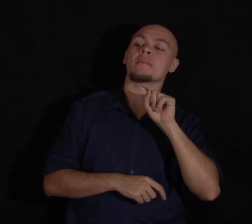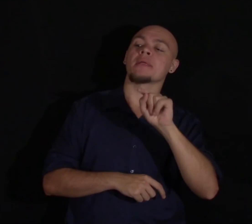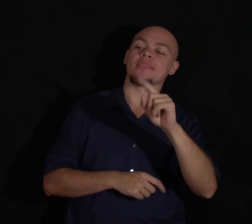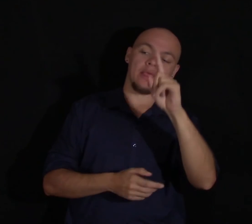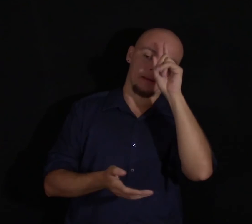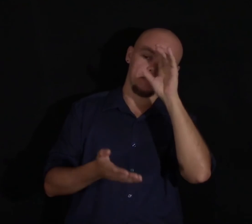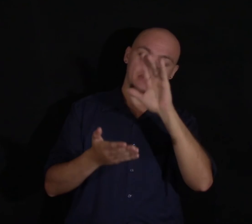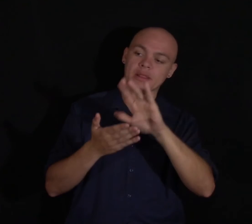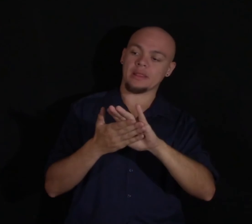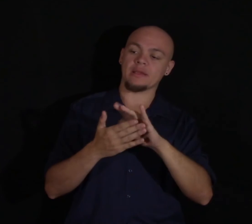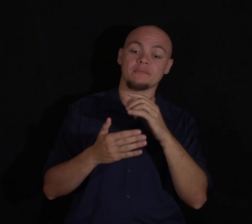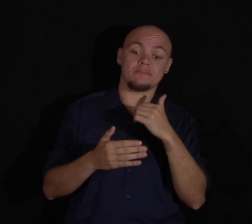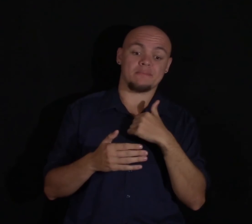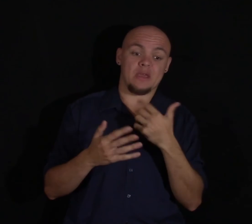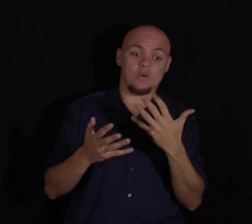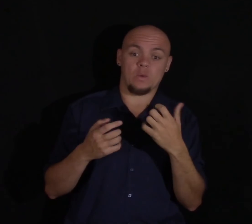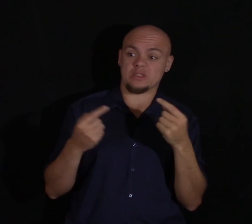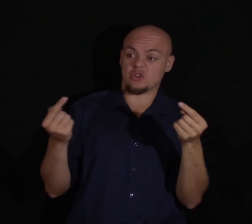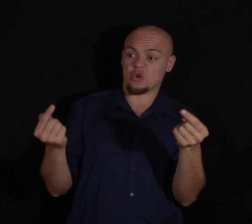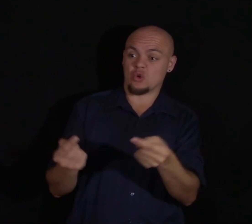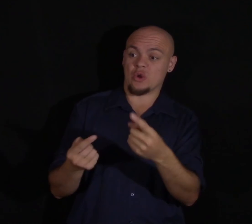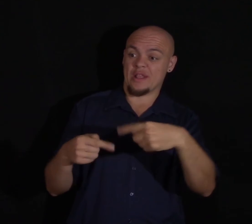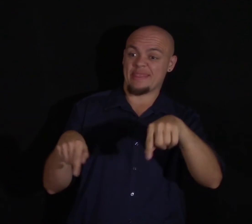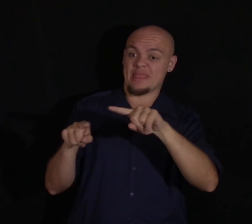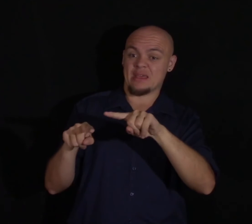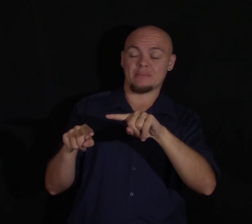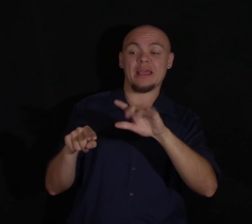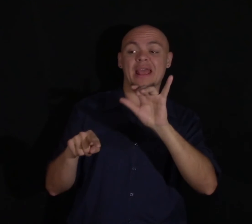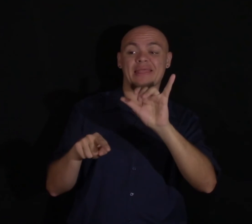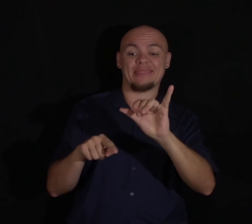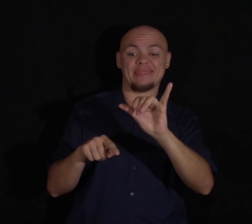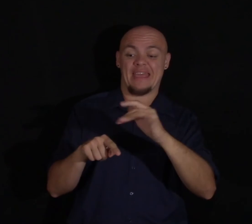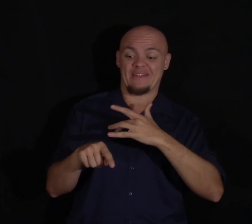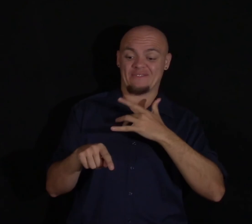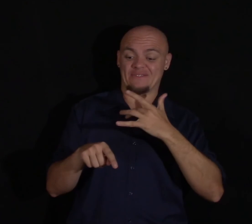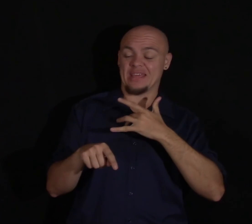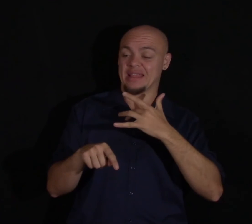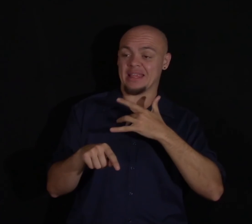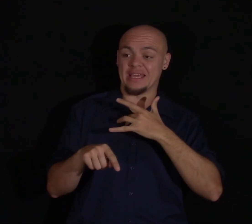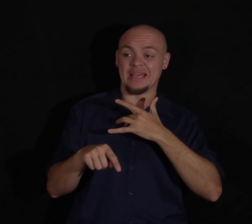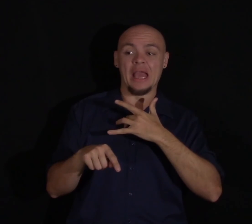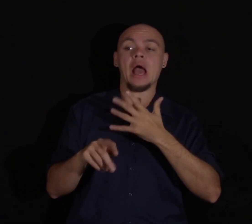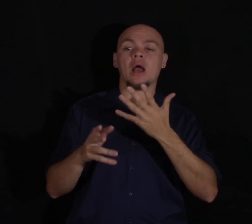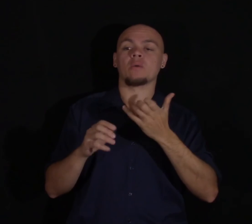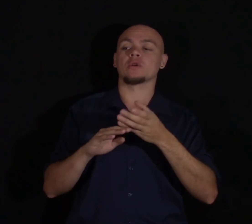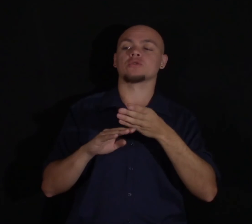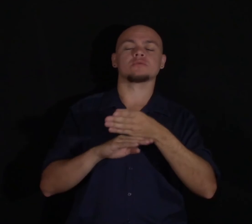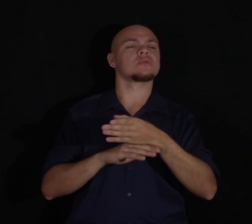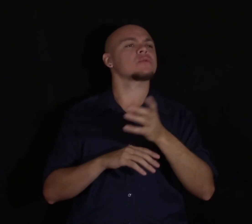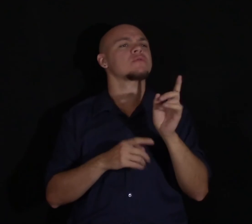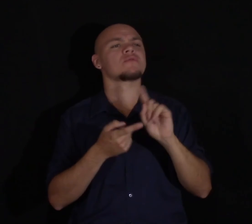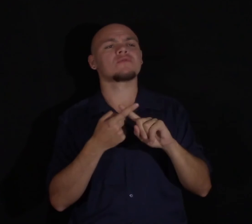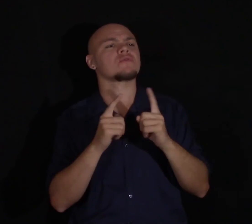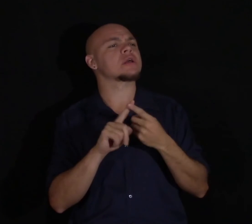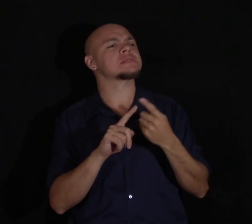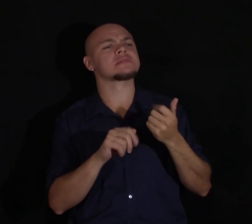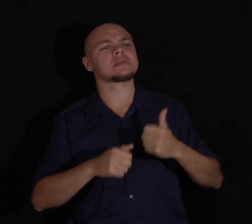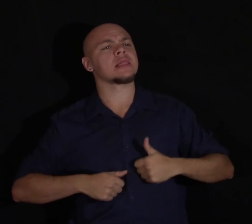to injure them, and it is that prejudice which I wish to overcome." "Where do these friends reside?" "Near